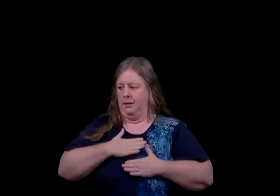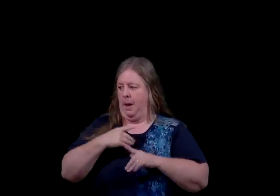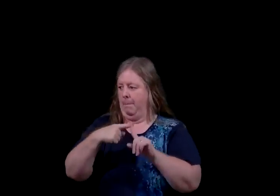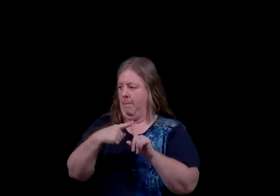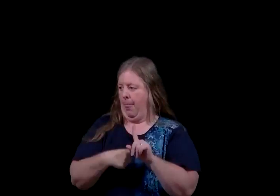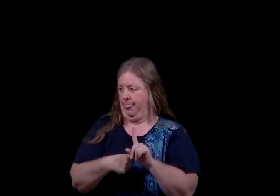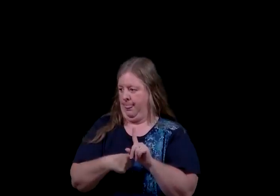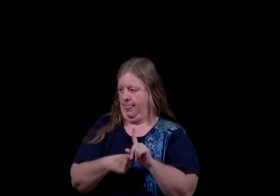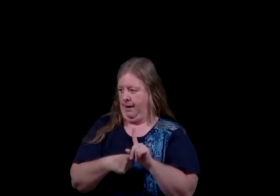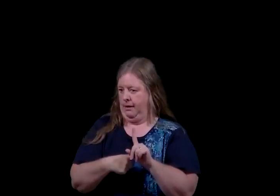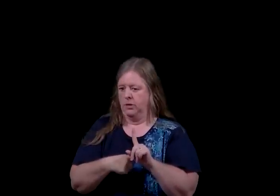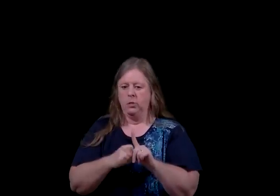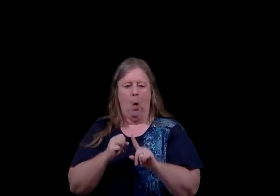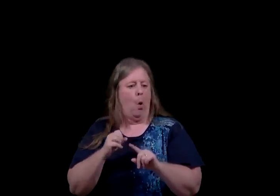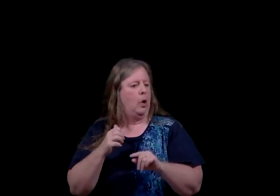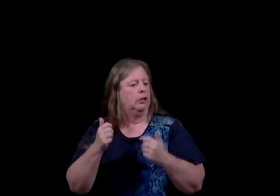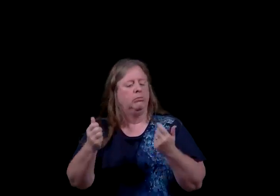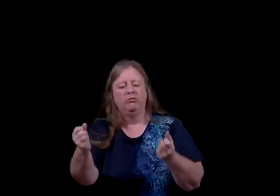Pastor Appreciation Month.